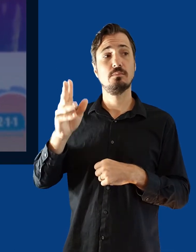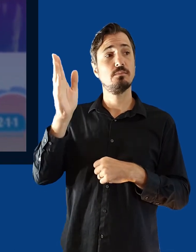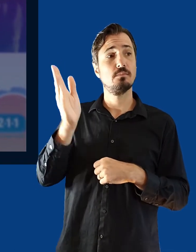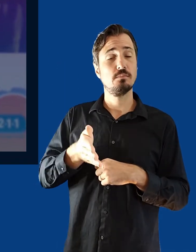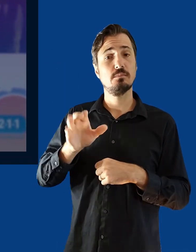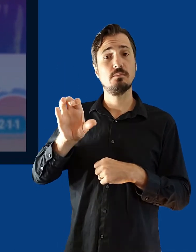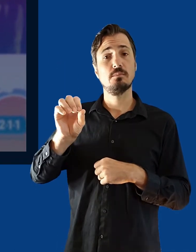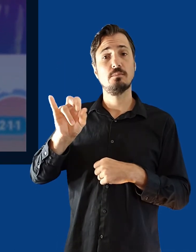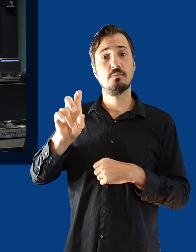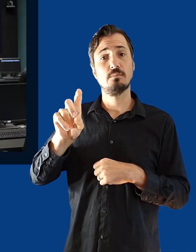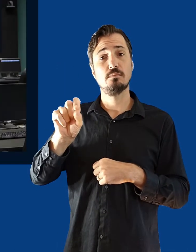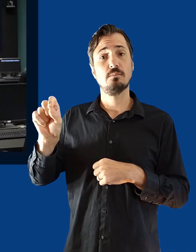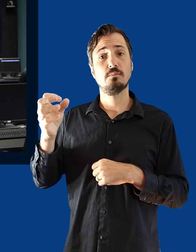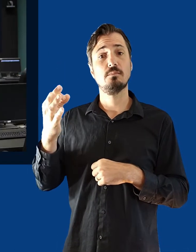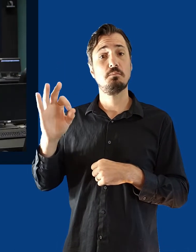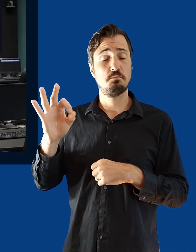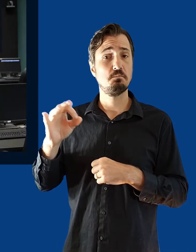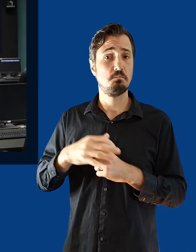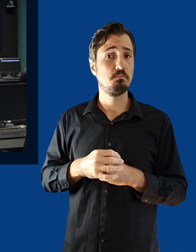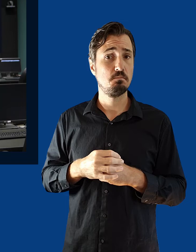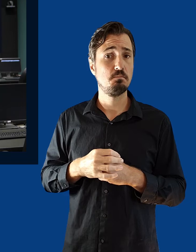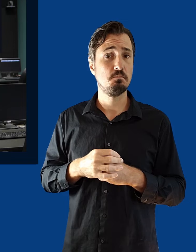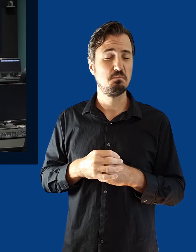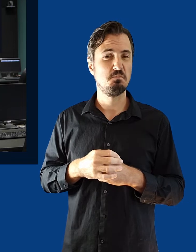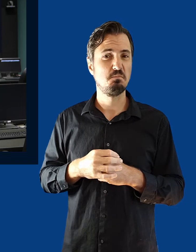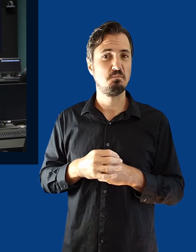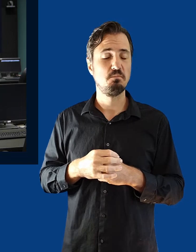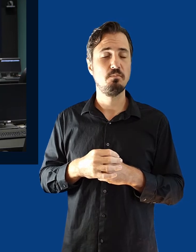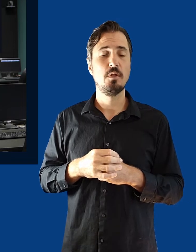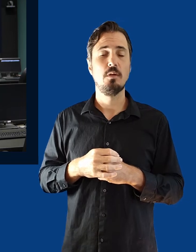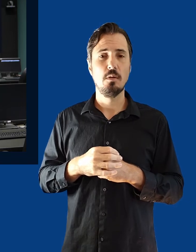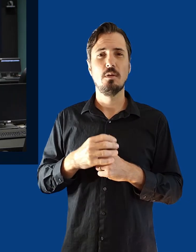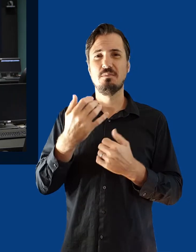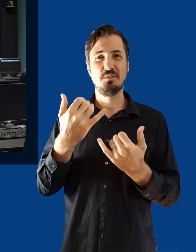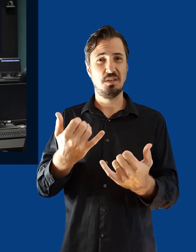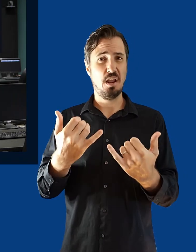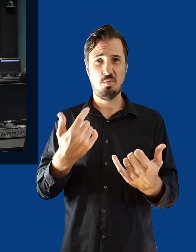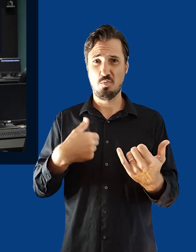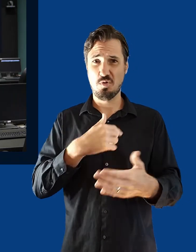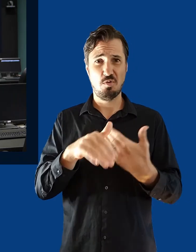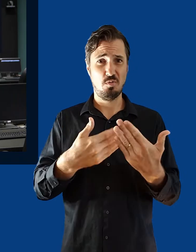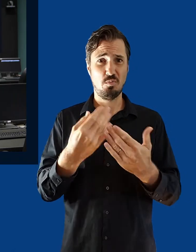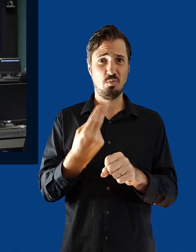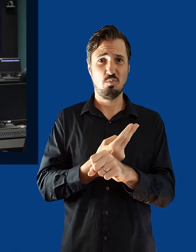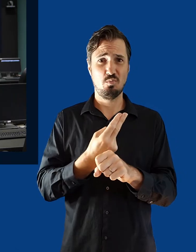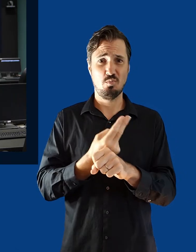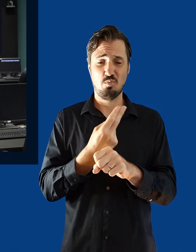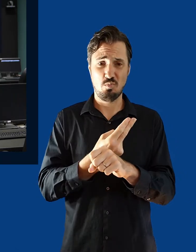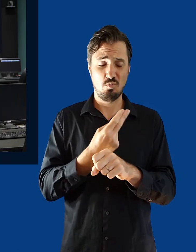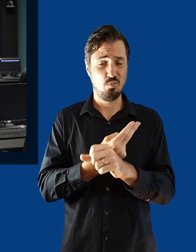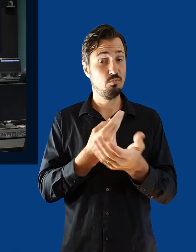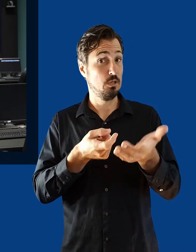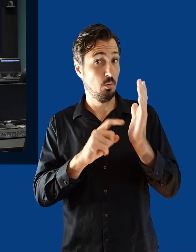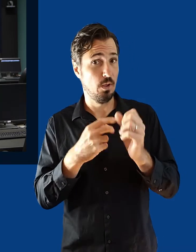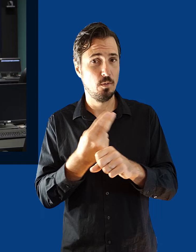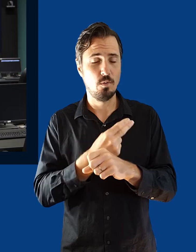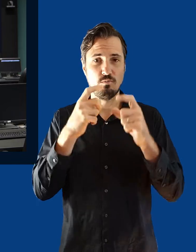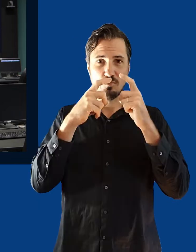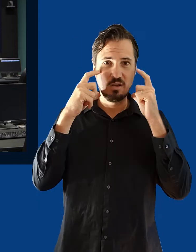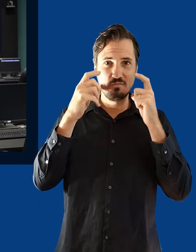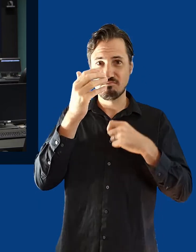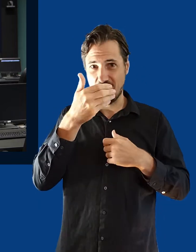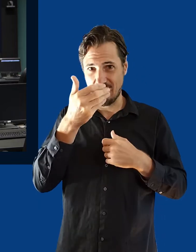www.kauai.gov/COVID-19. As face coverings become our new norm, we want to thank each and every one of you out there who have been busy cutting, sewing,